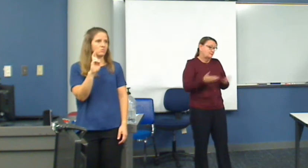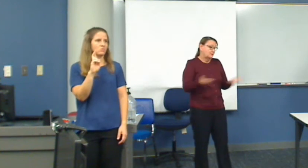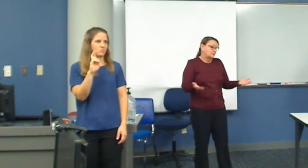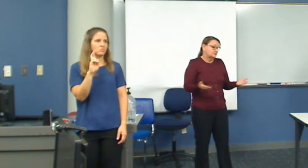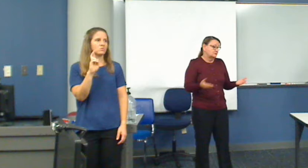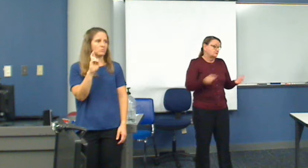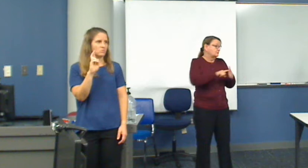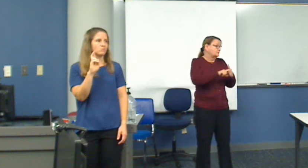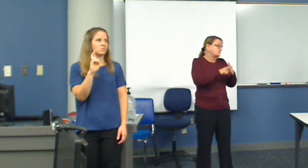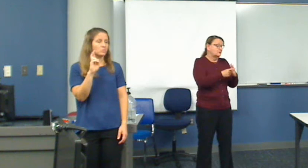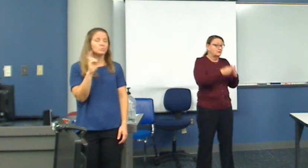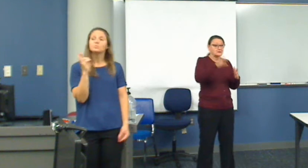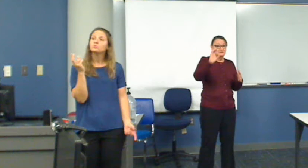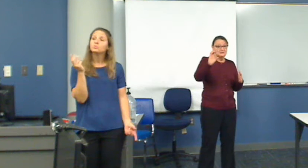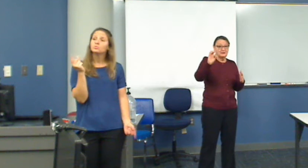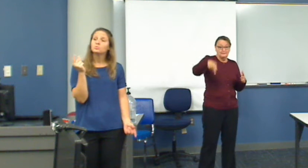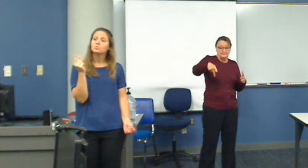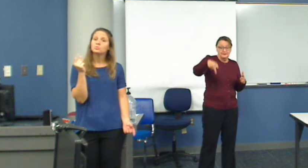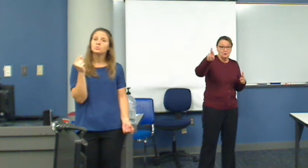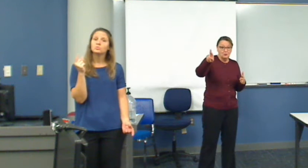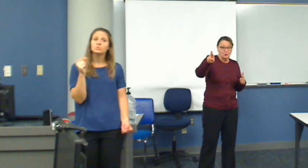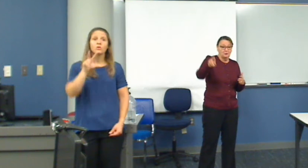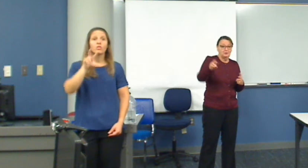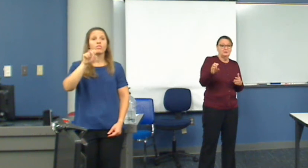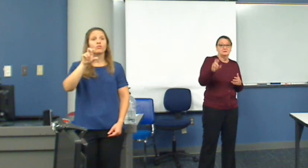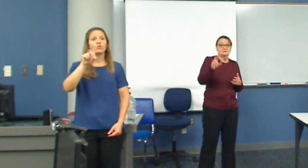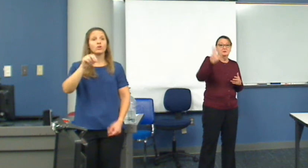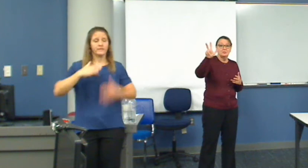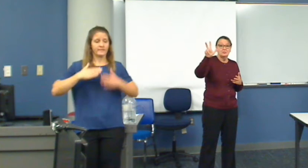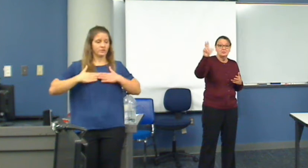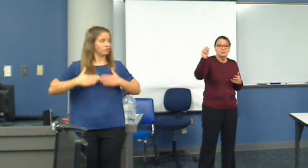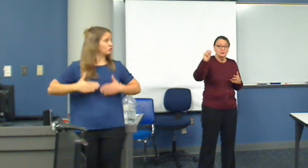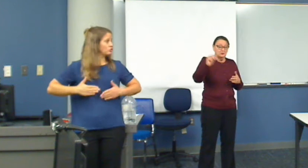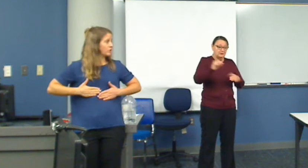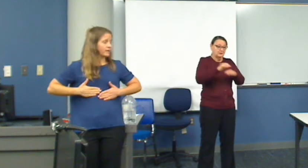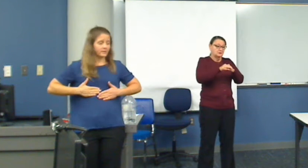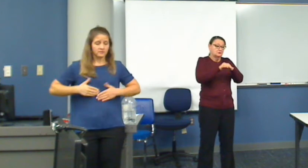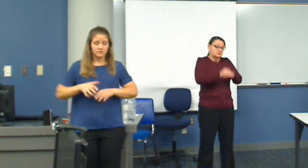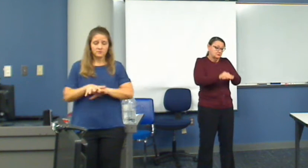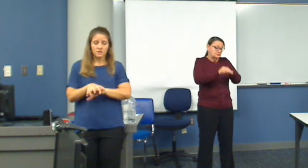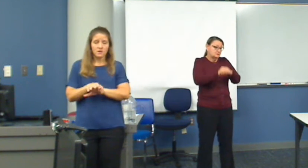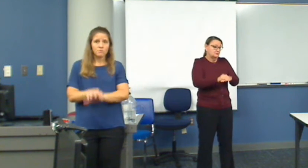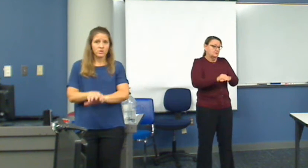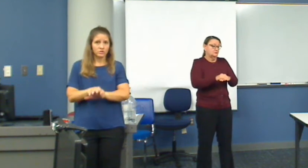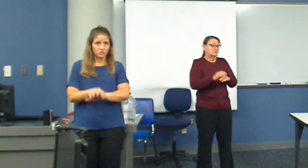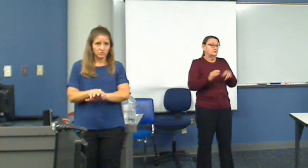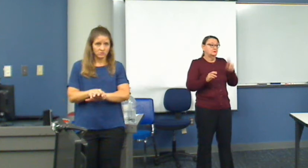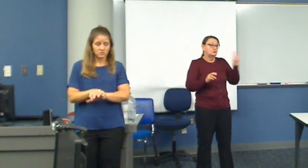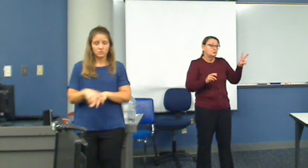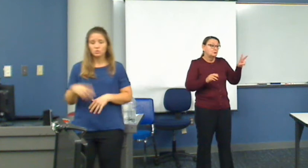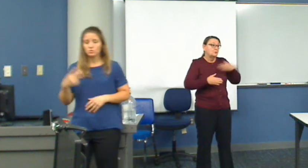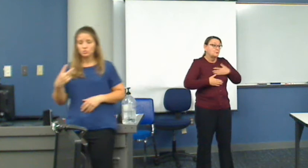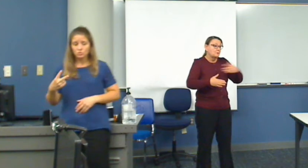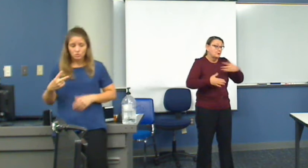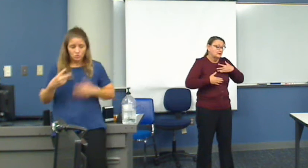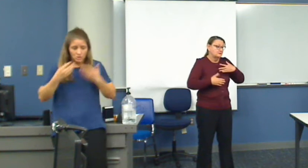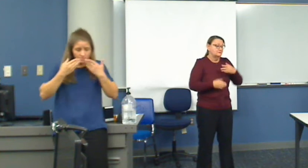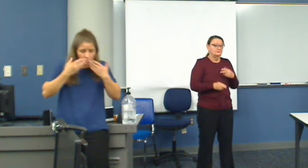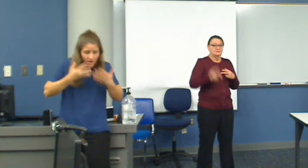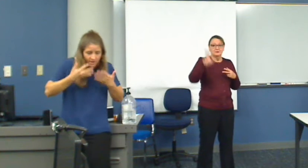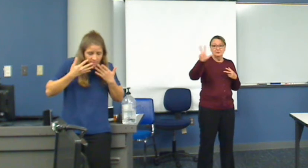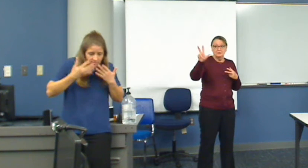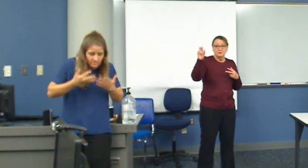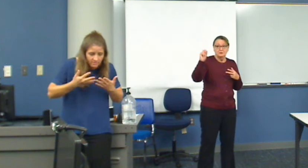CPR. So what we do is it's 30 chest compressions, 2 breaths, 30 chest compressions, 2 breaths.